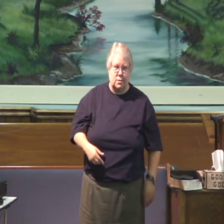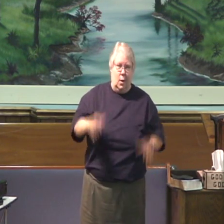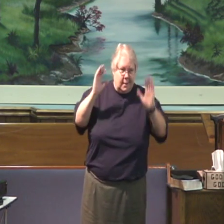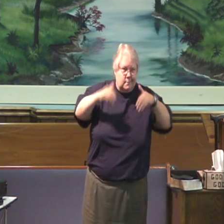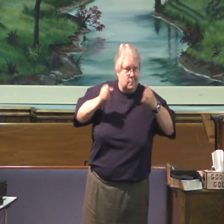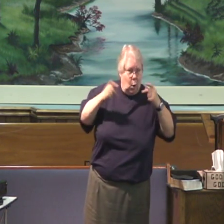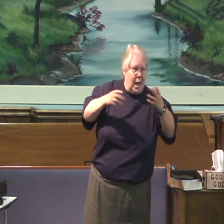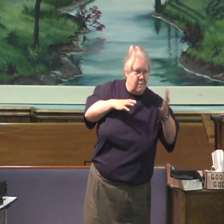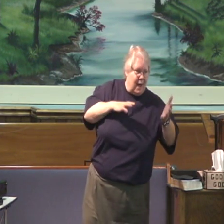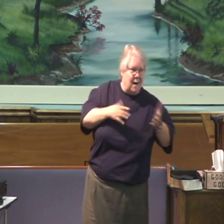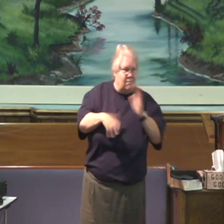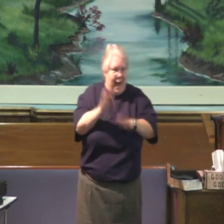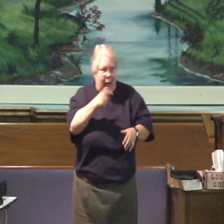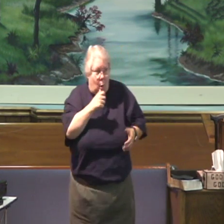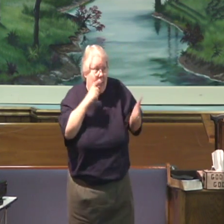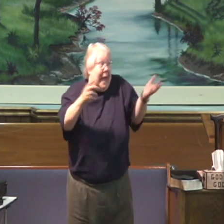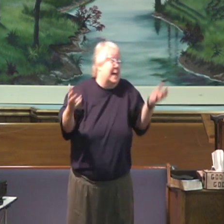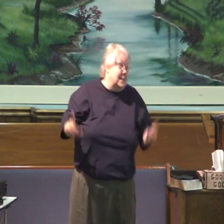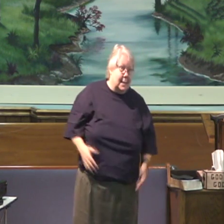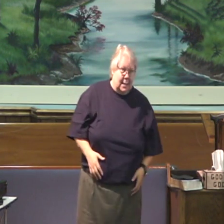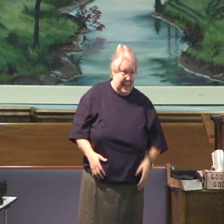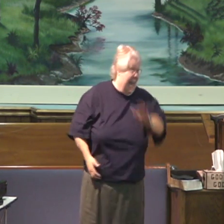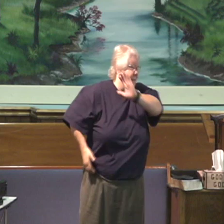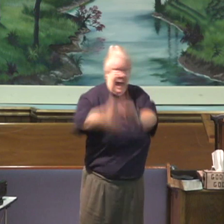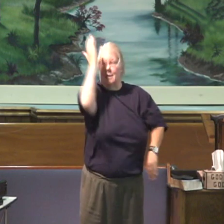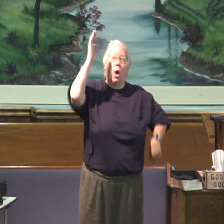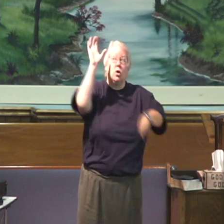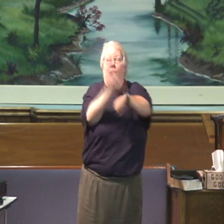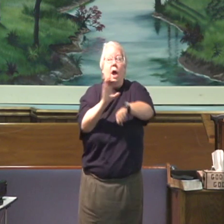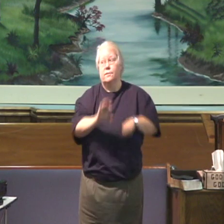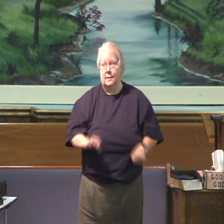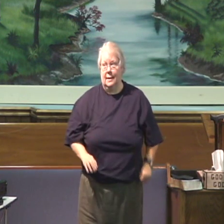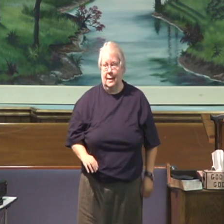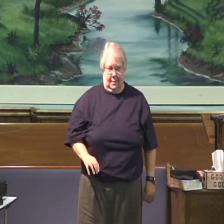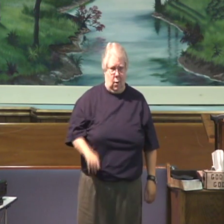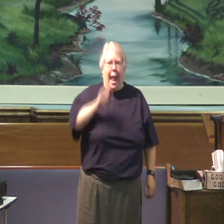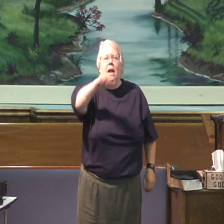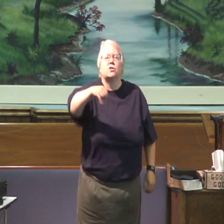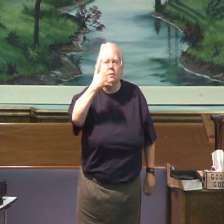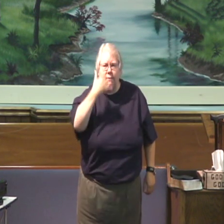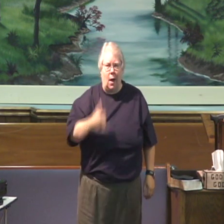So I'm, okay, fine, find out who it is. Now I got to go to church. So I answered the phone.